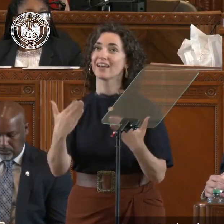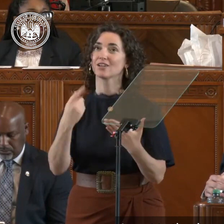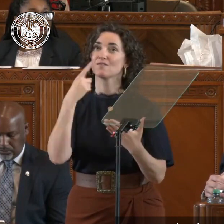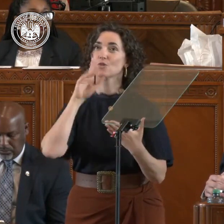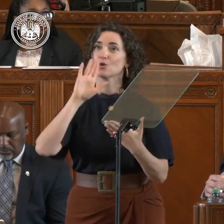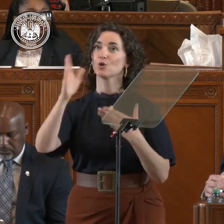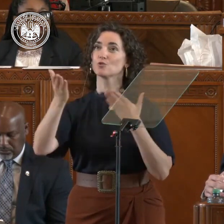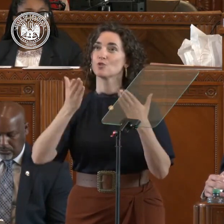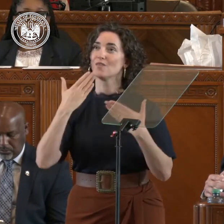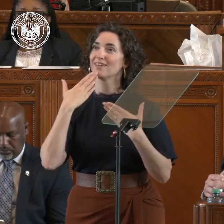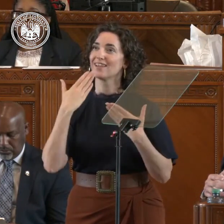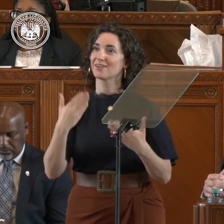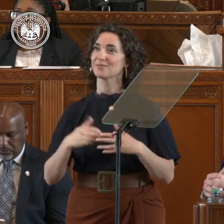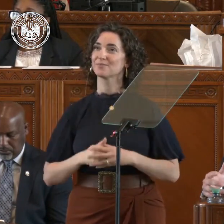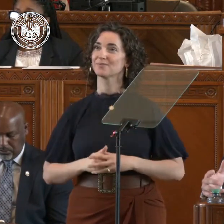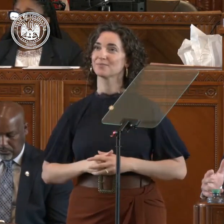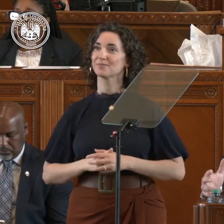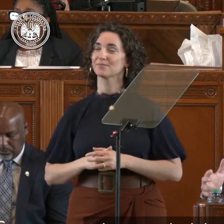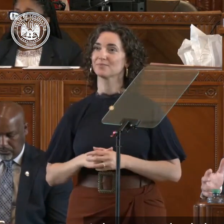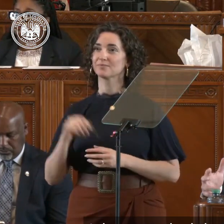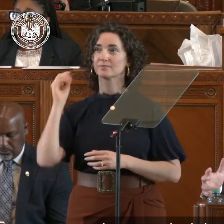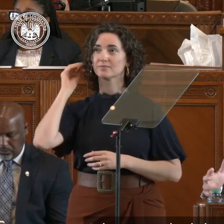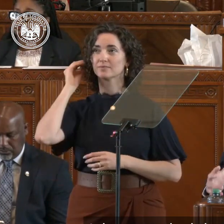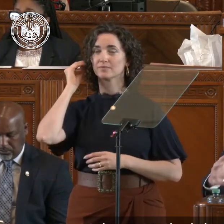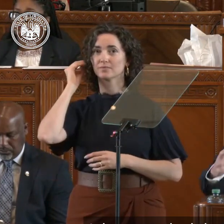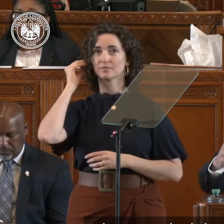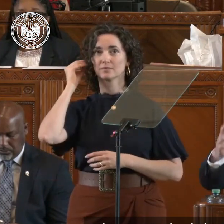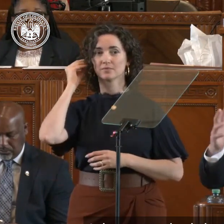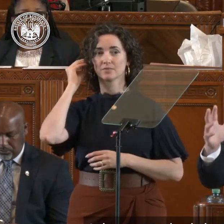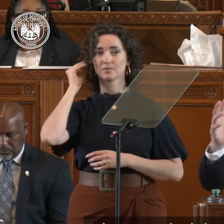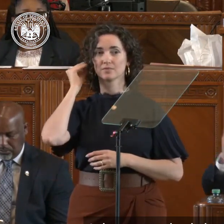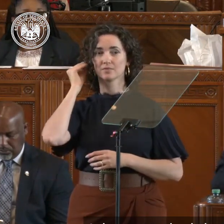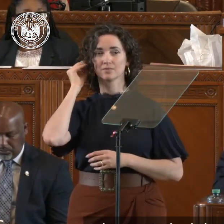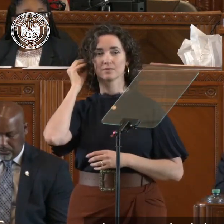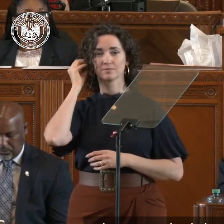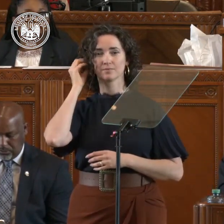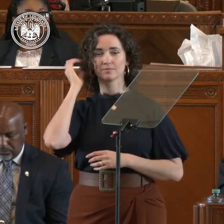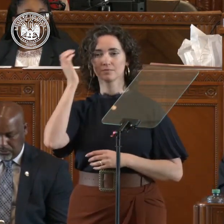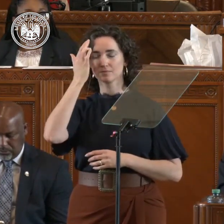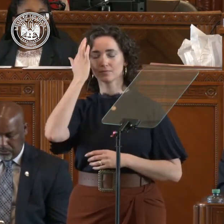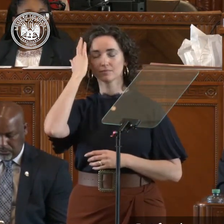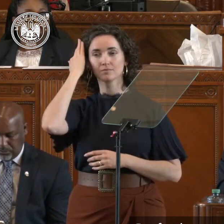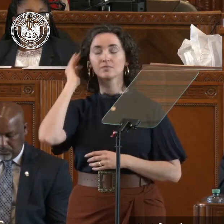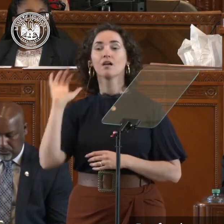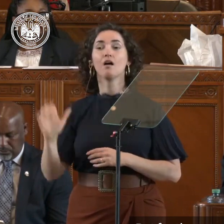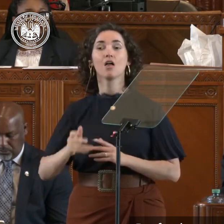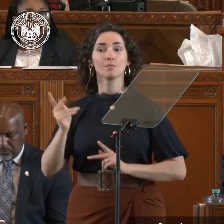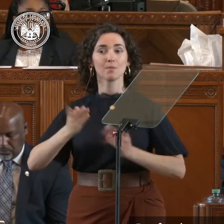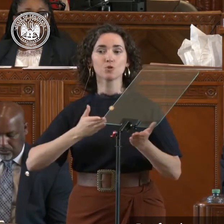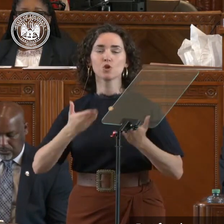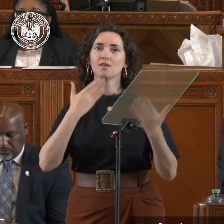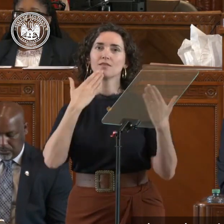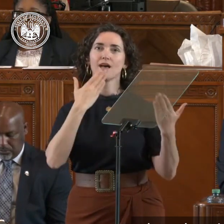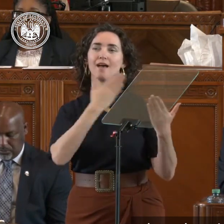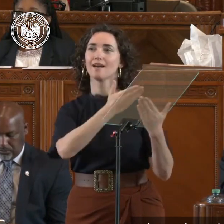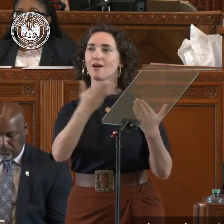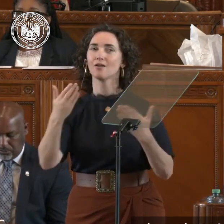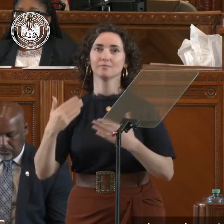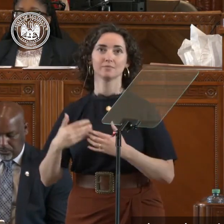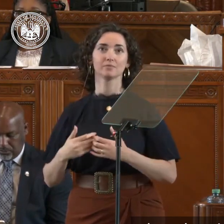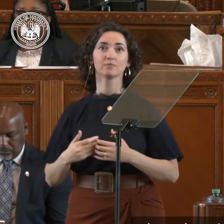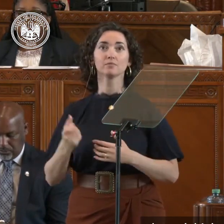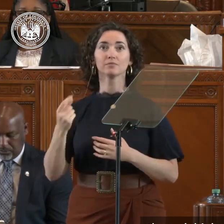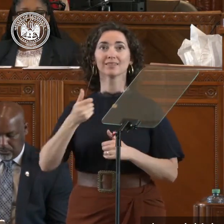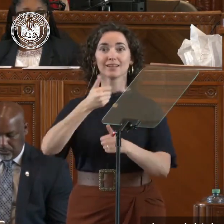your service. I also want to thank the others who are serving. But for those service members who are